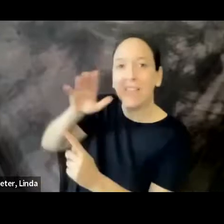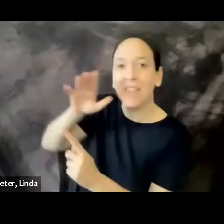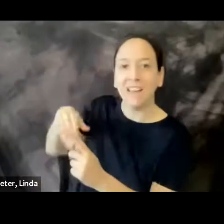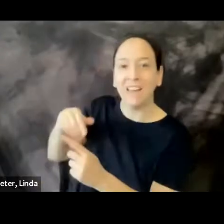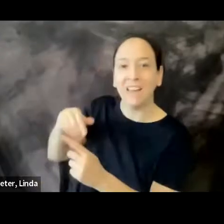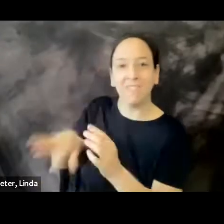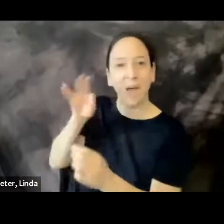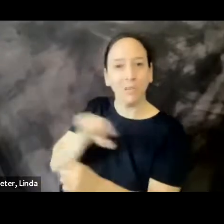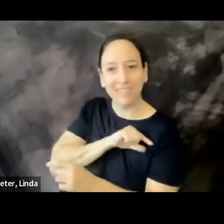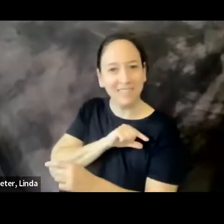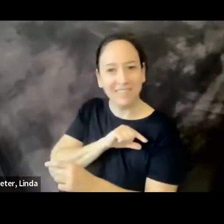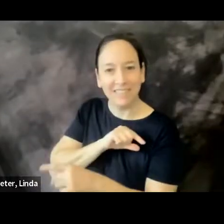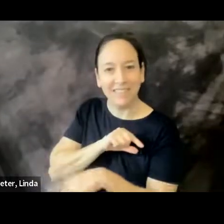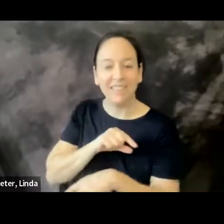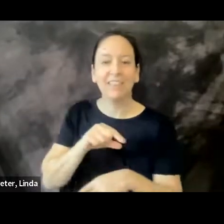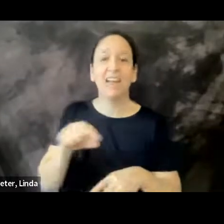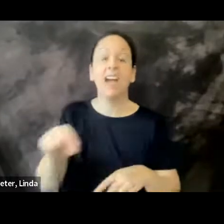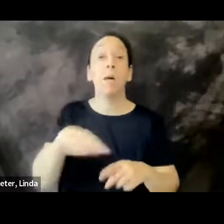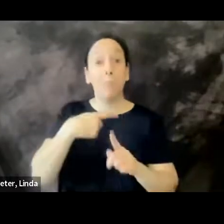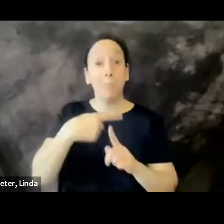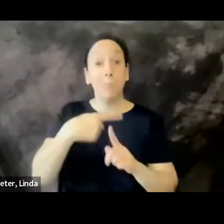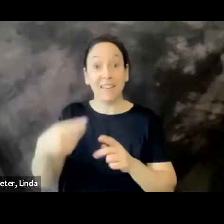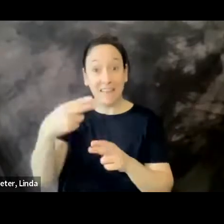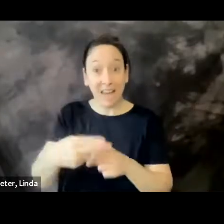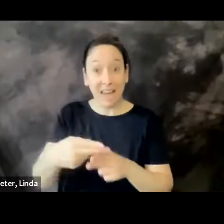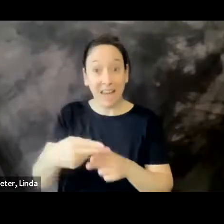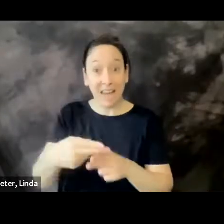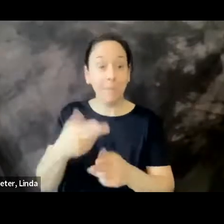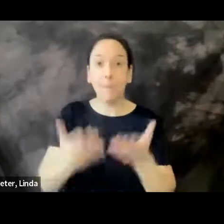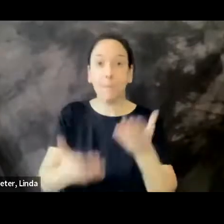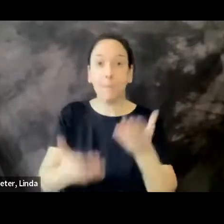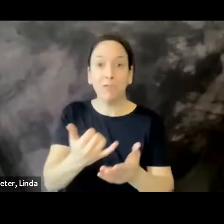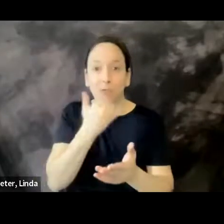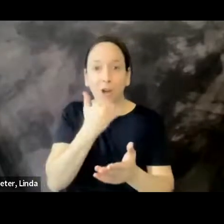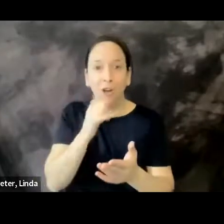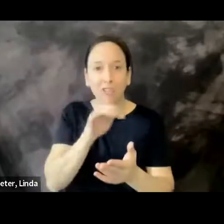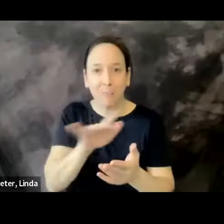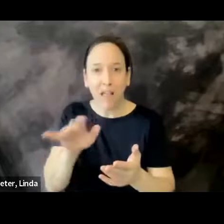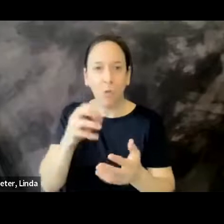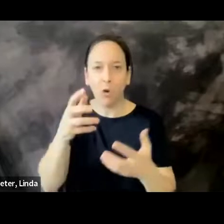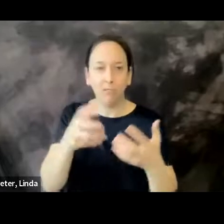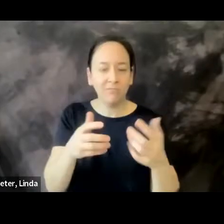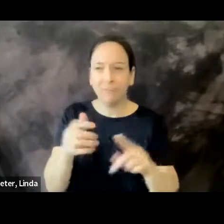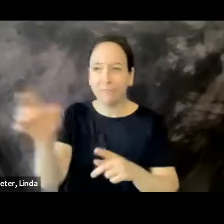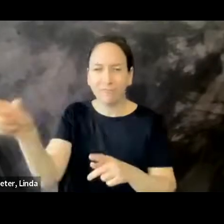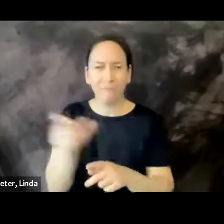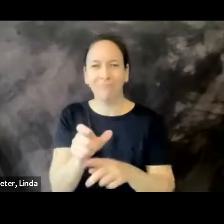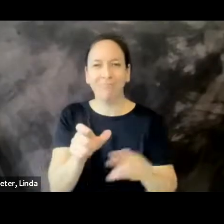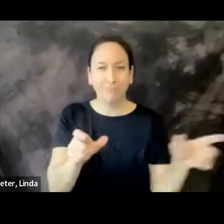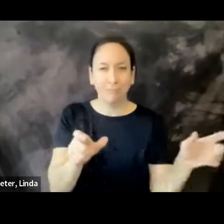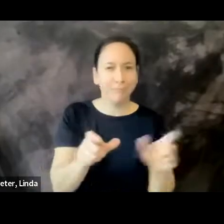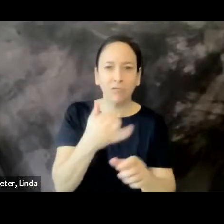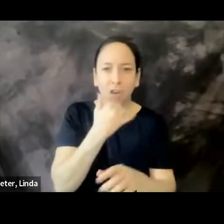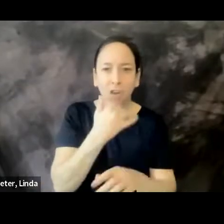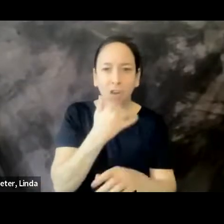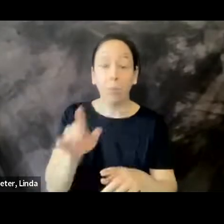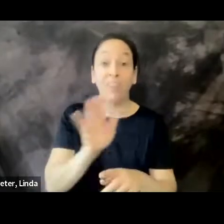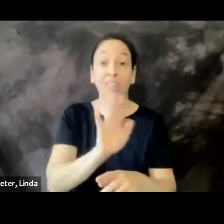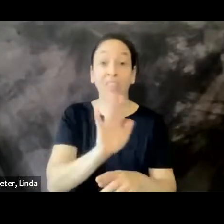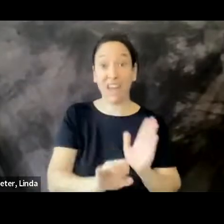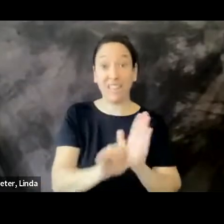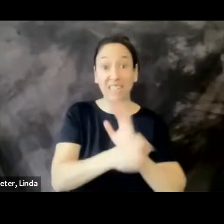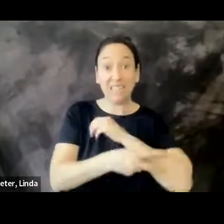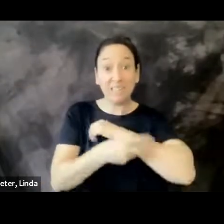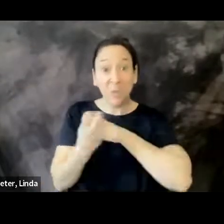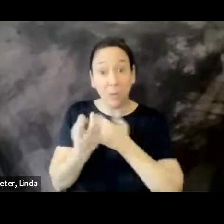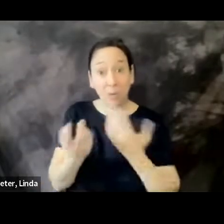with errors where people's name either was mismatched or their identity was stolen and used to do something. And for example,